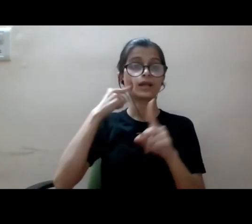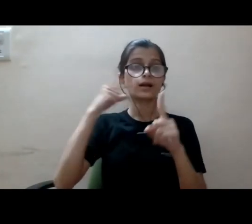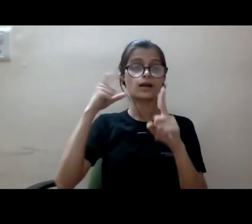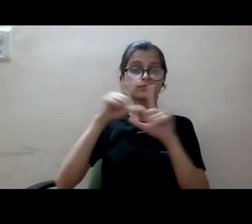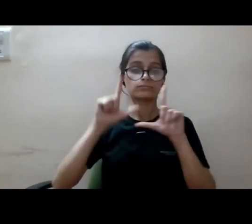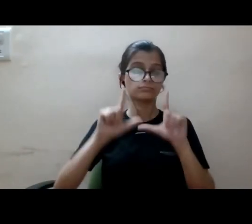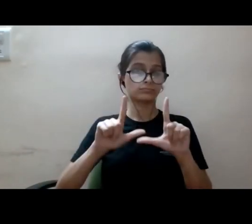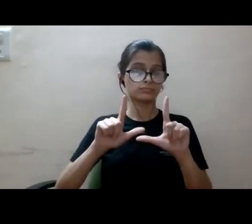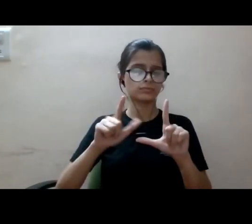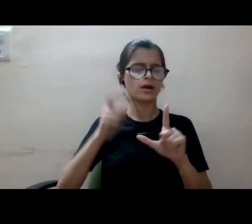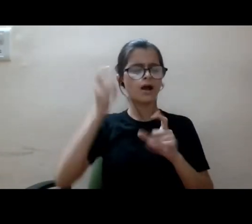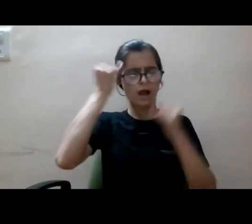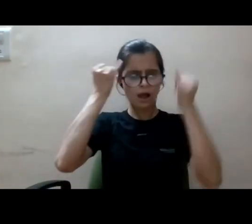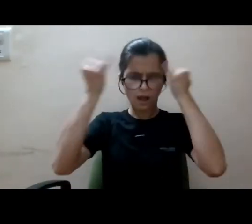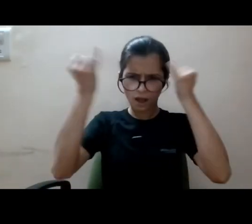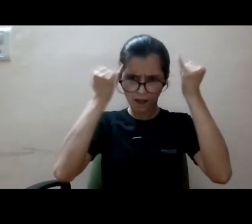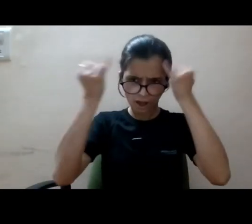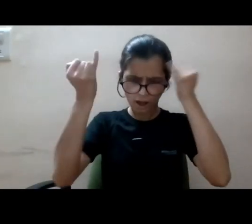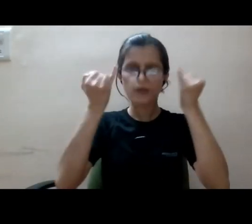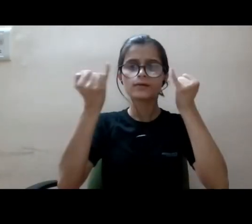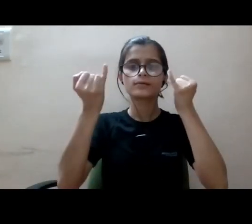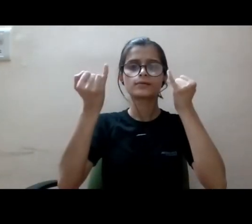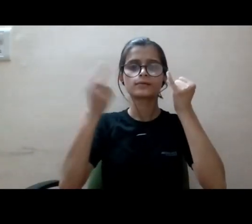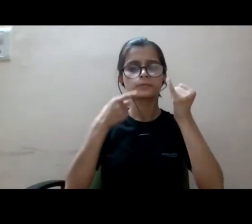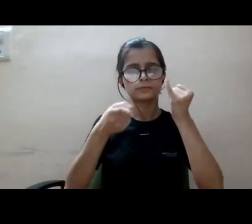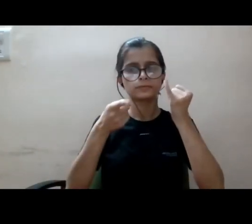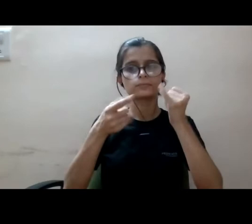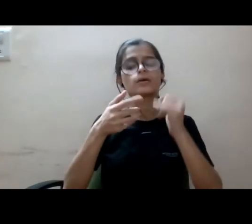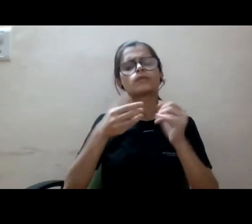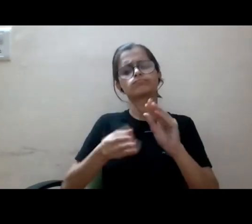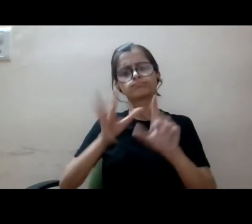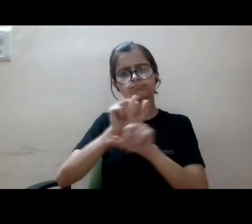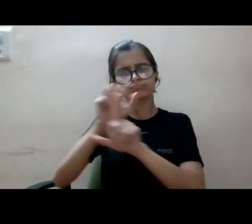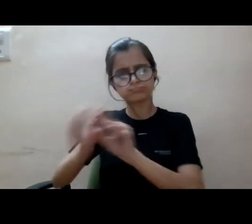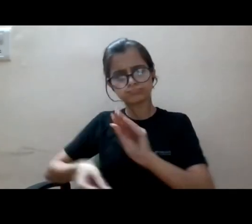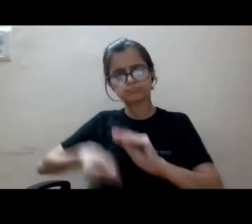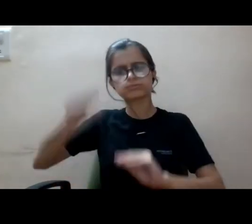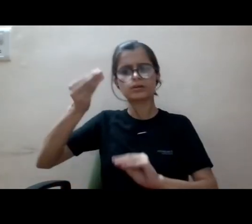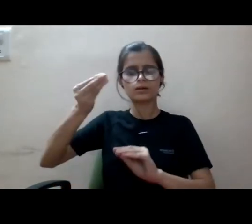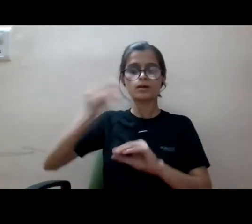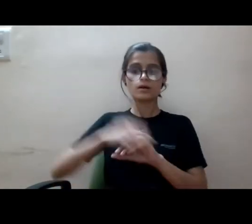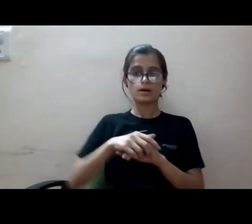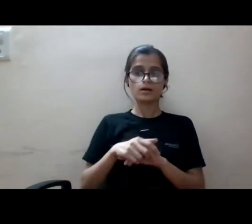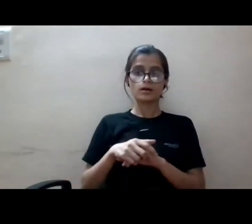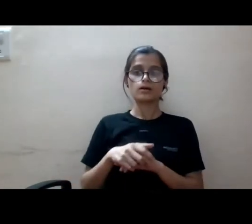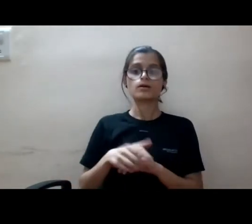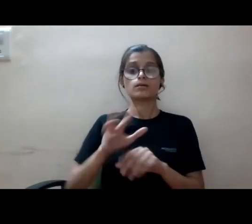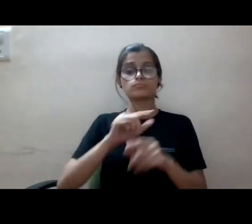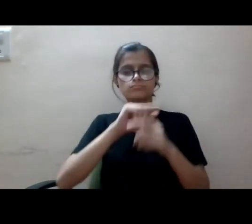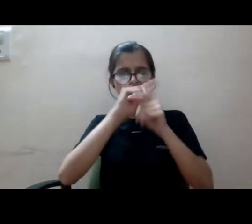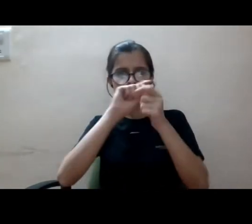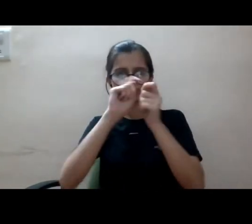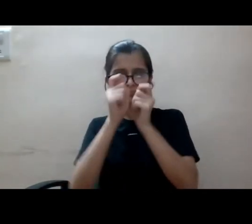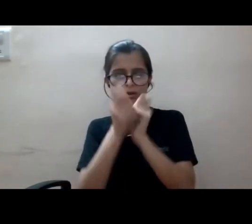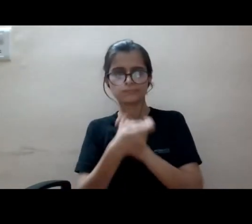than ideology, have been increasingly recognized as key forces in shaping global